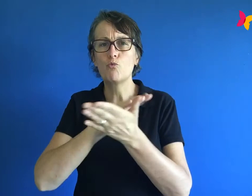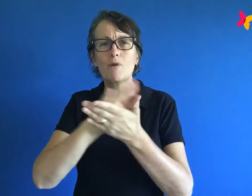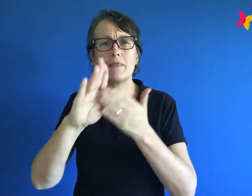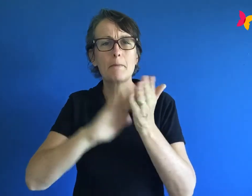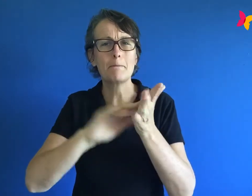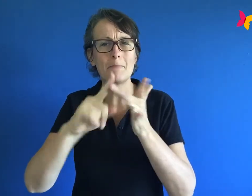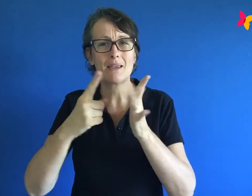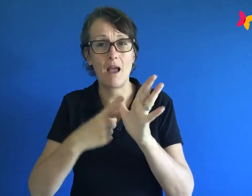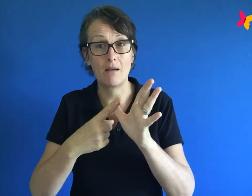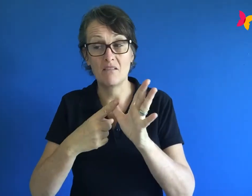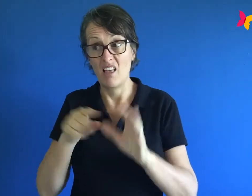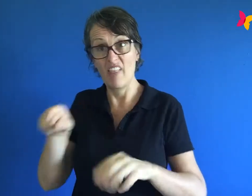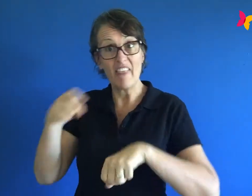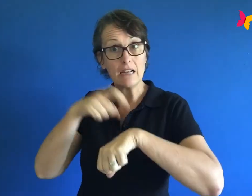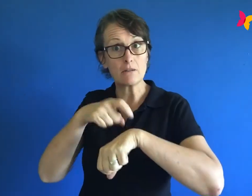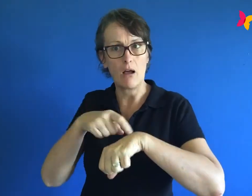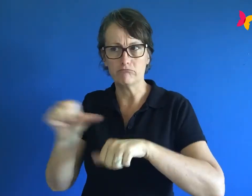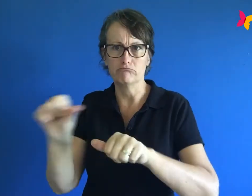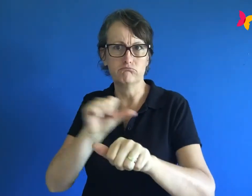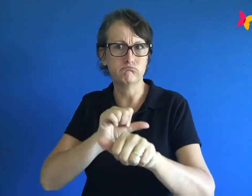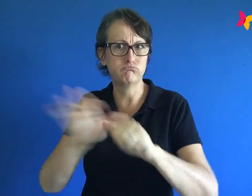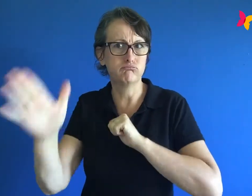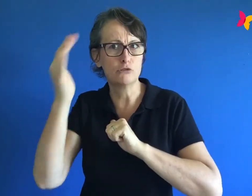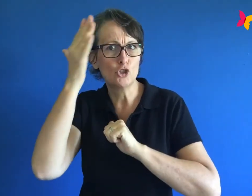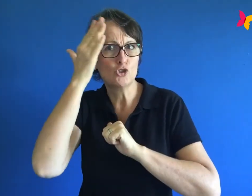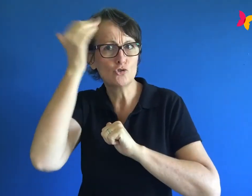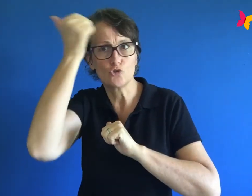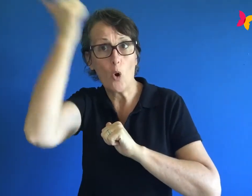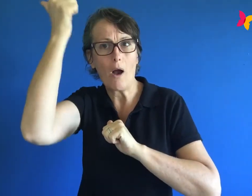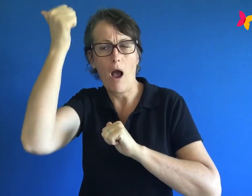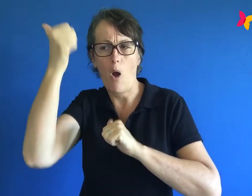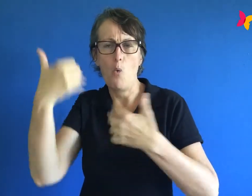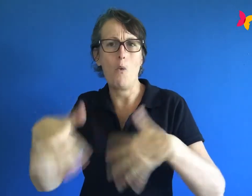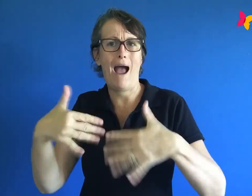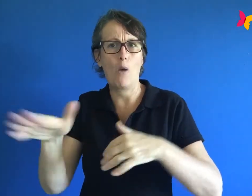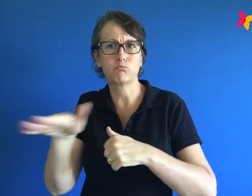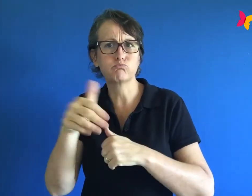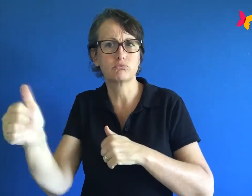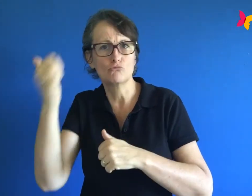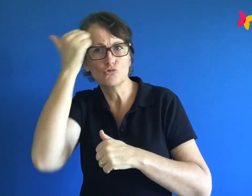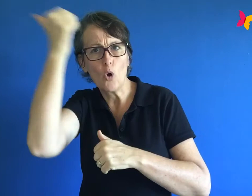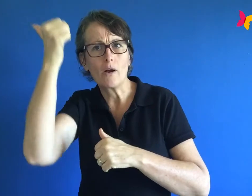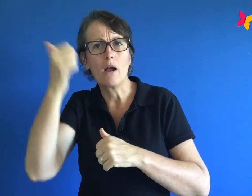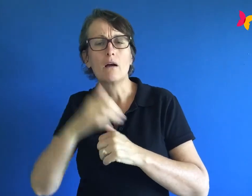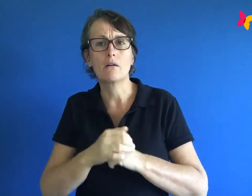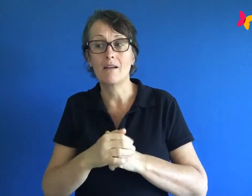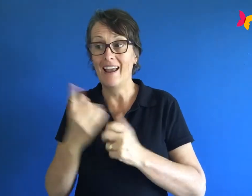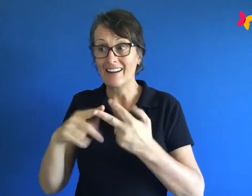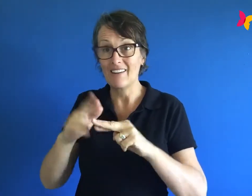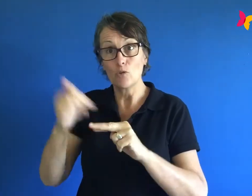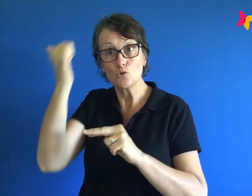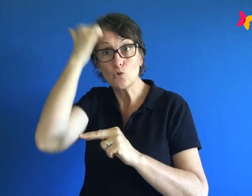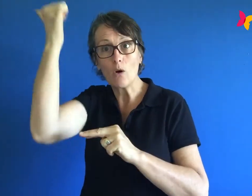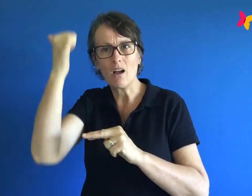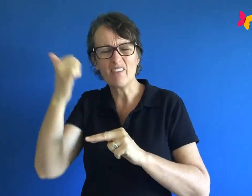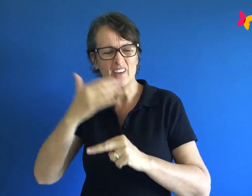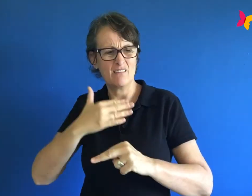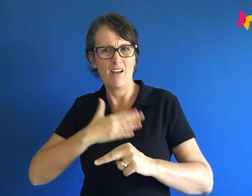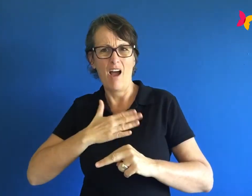player. And the heart arrhythmia would only kick off when he was playing soccer, which just seemed like this really